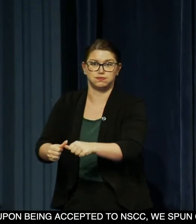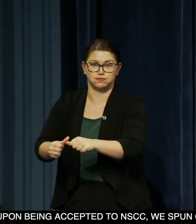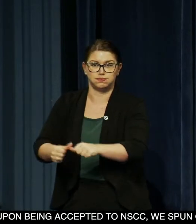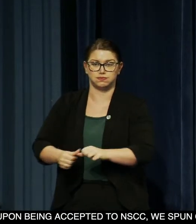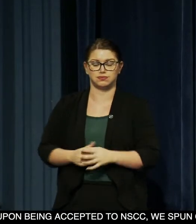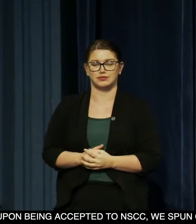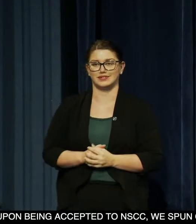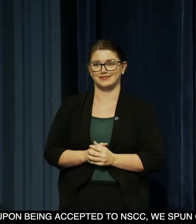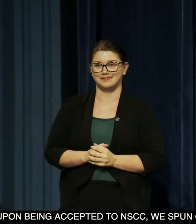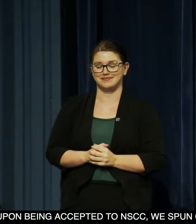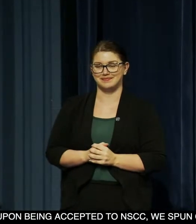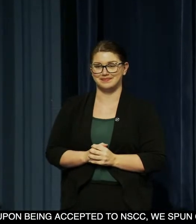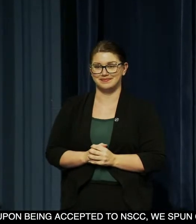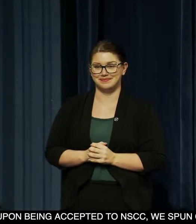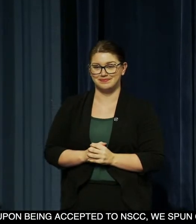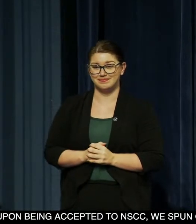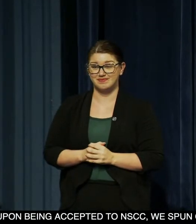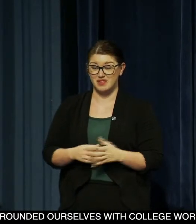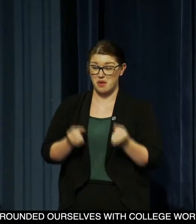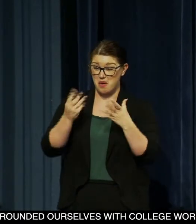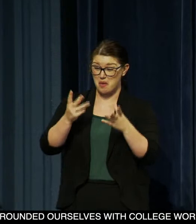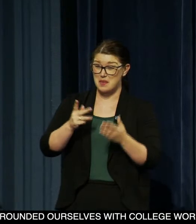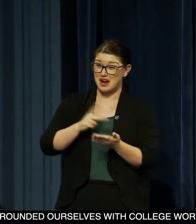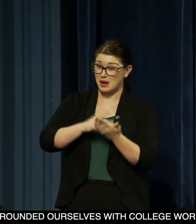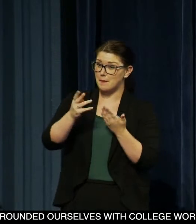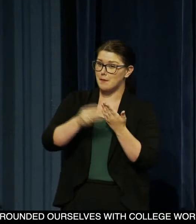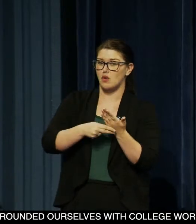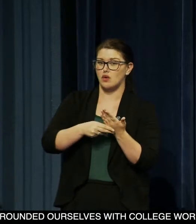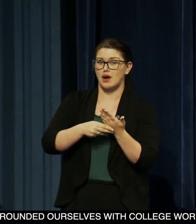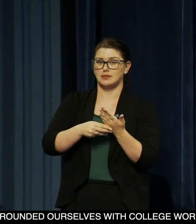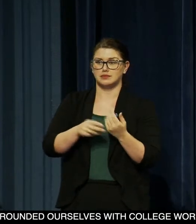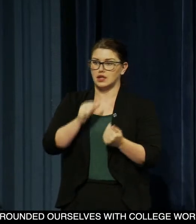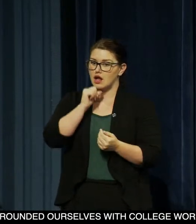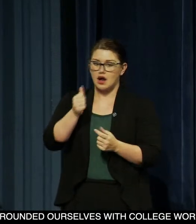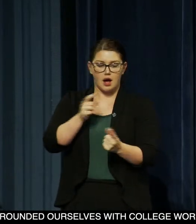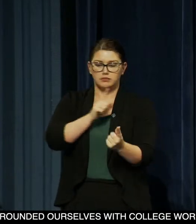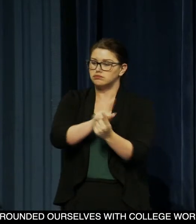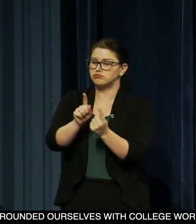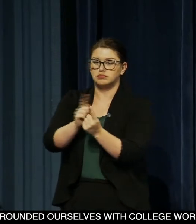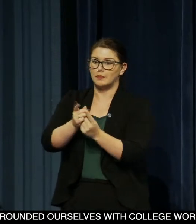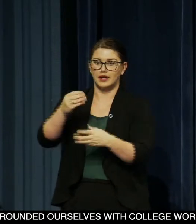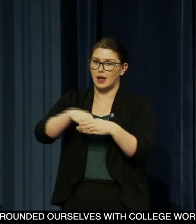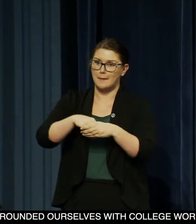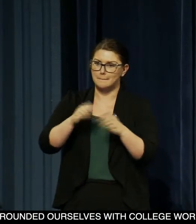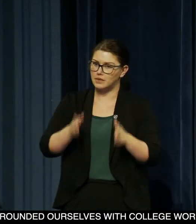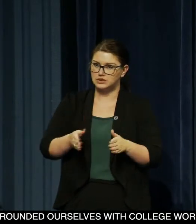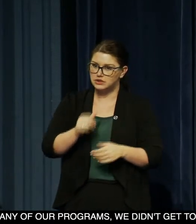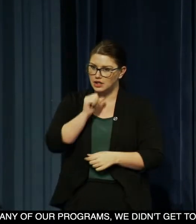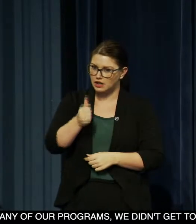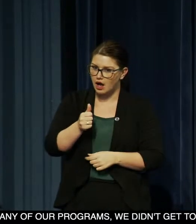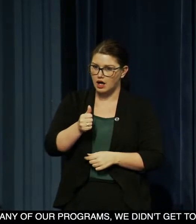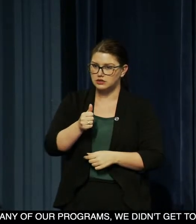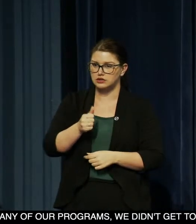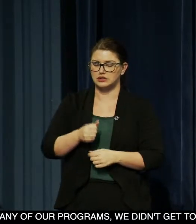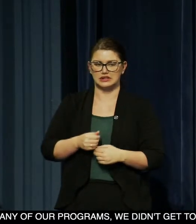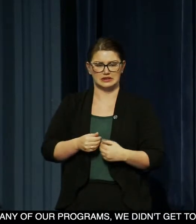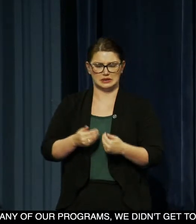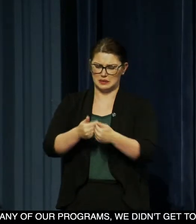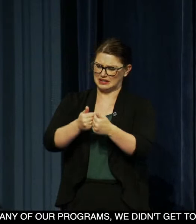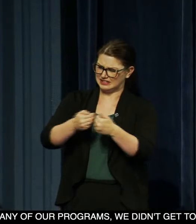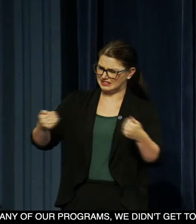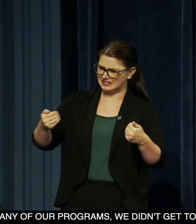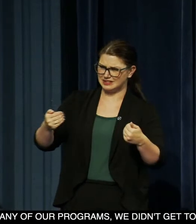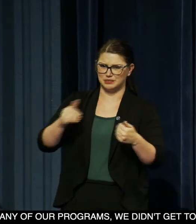In many of our programs, we didn't get to meet our classmates for at least the first semester, so we were working in parallel instead